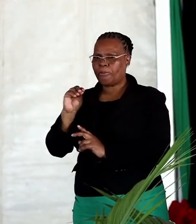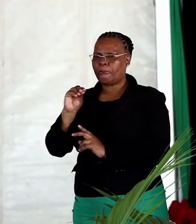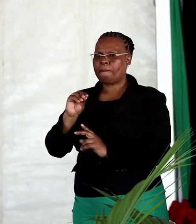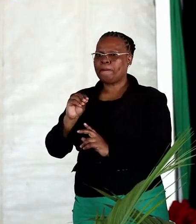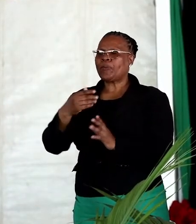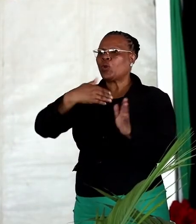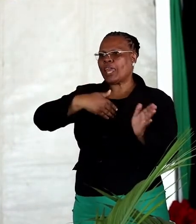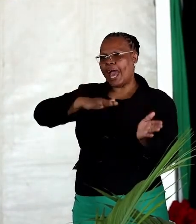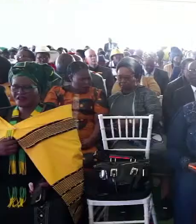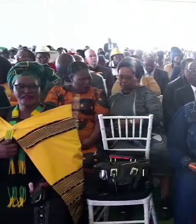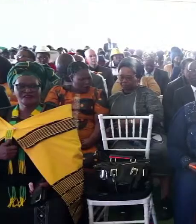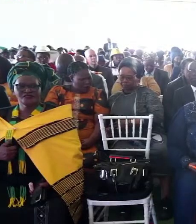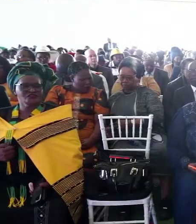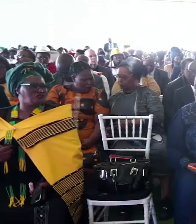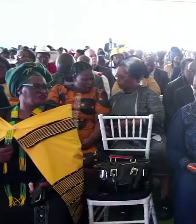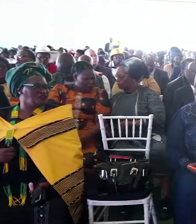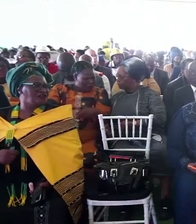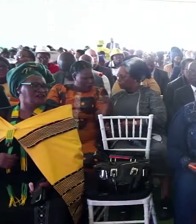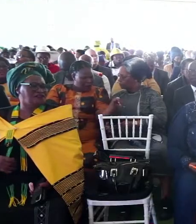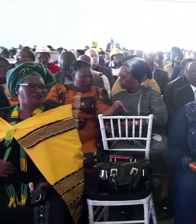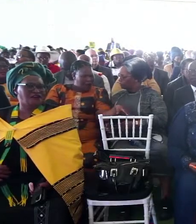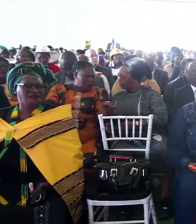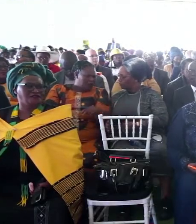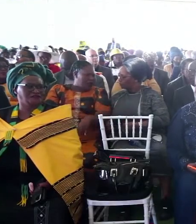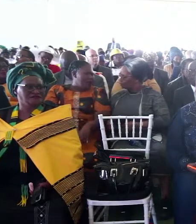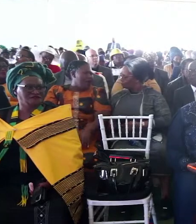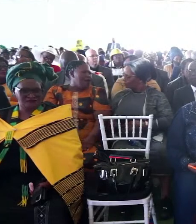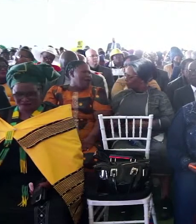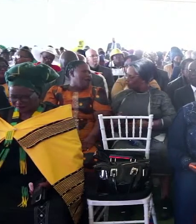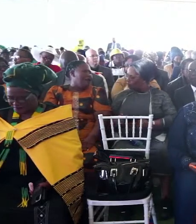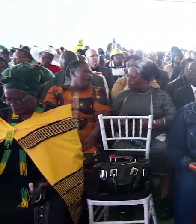Uyayishiya le ndawo, ugqozo.